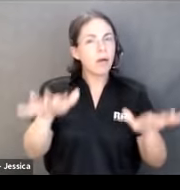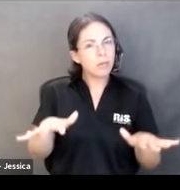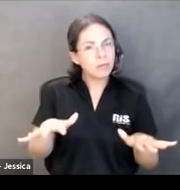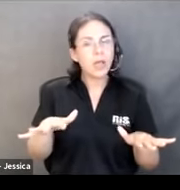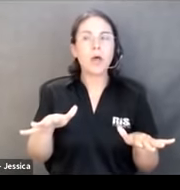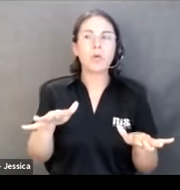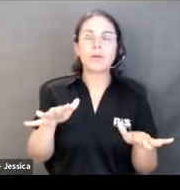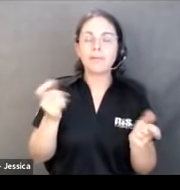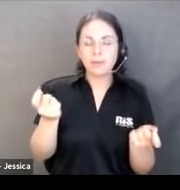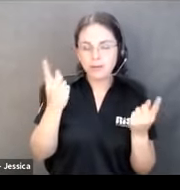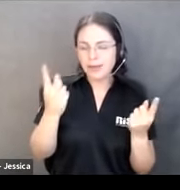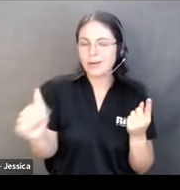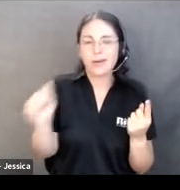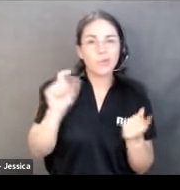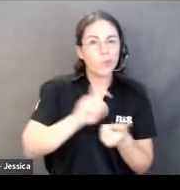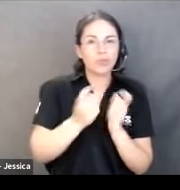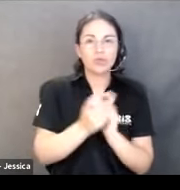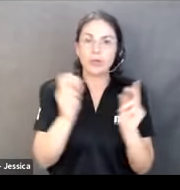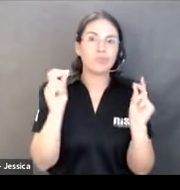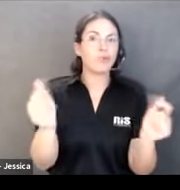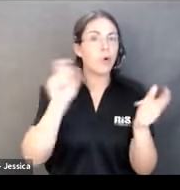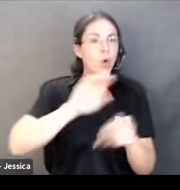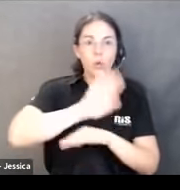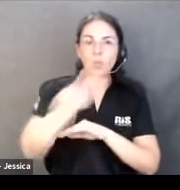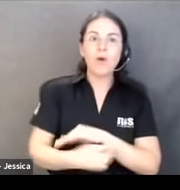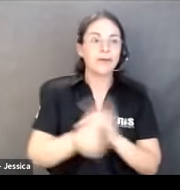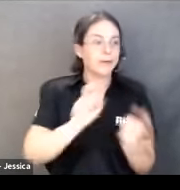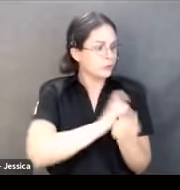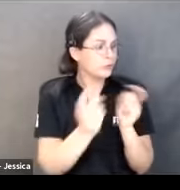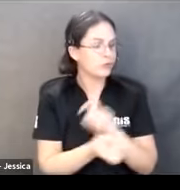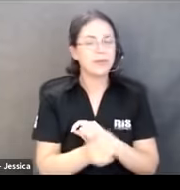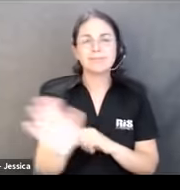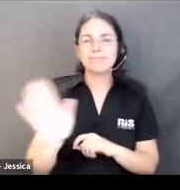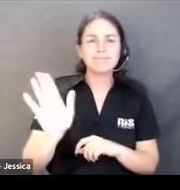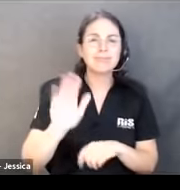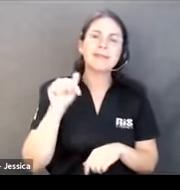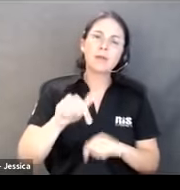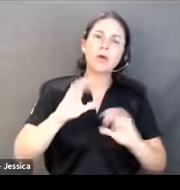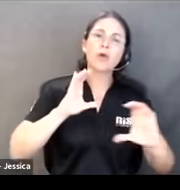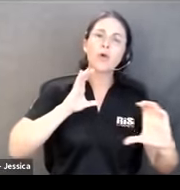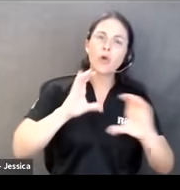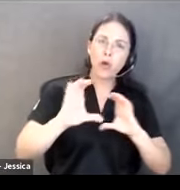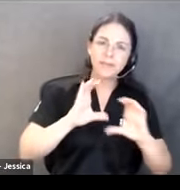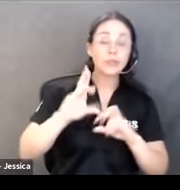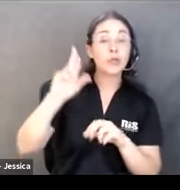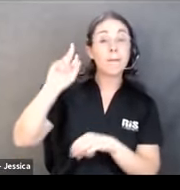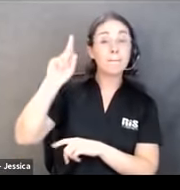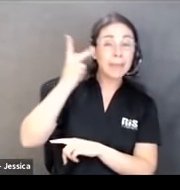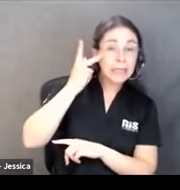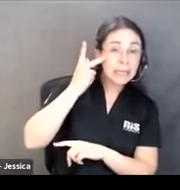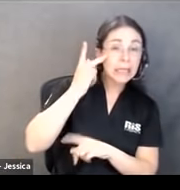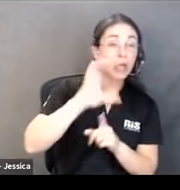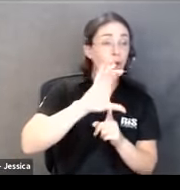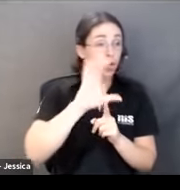won't happen overnight. That this is a conversation happening politically, culturally,